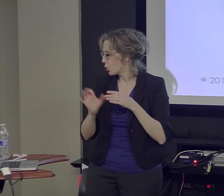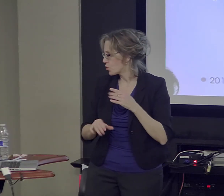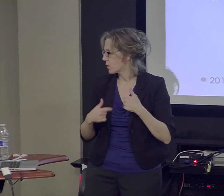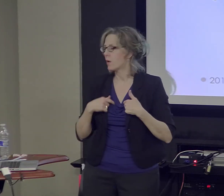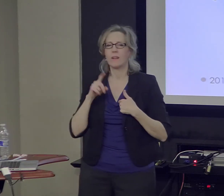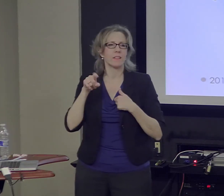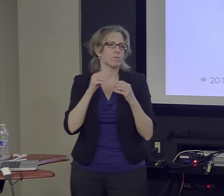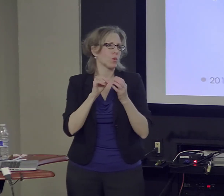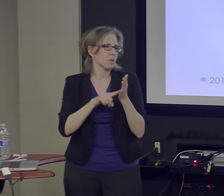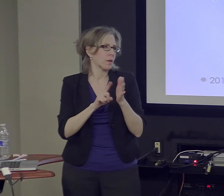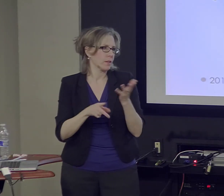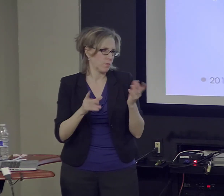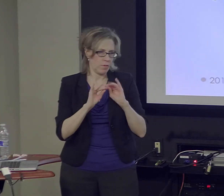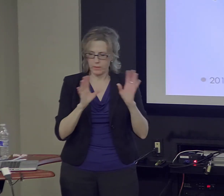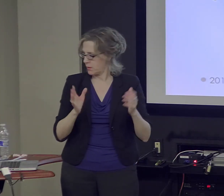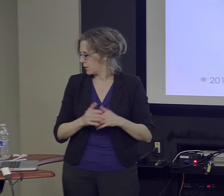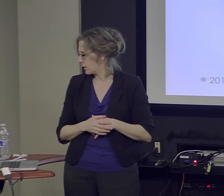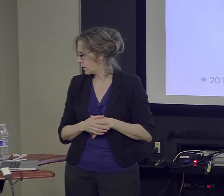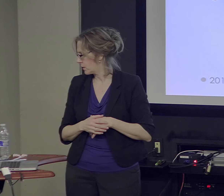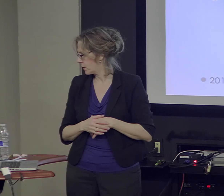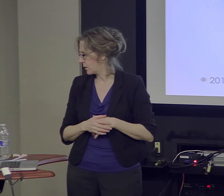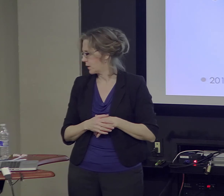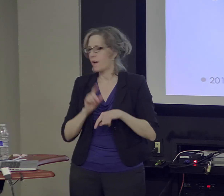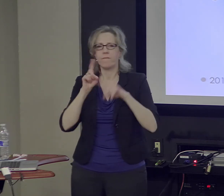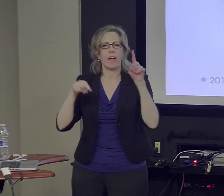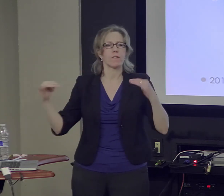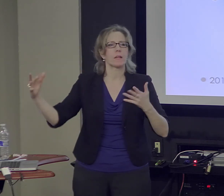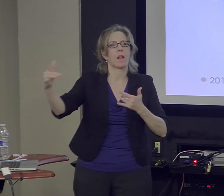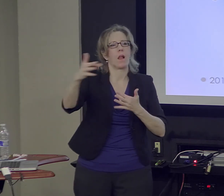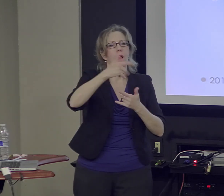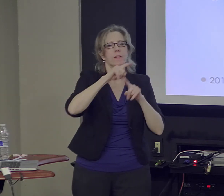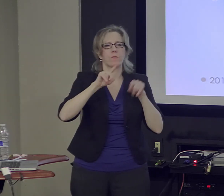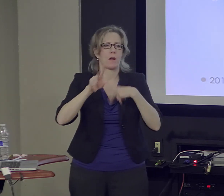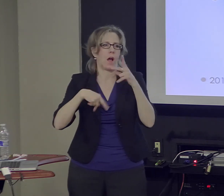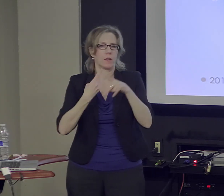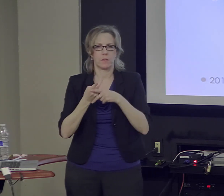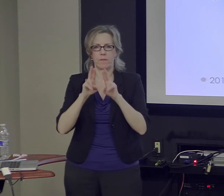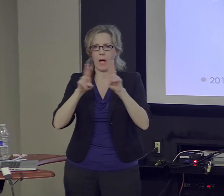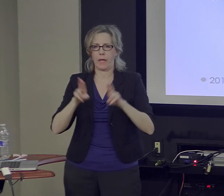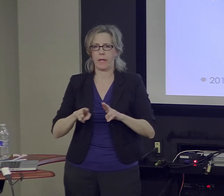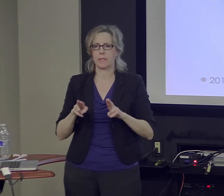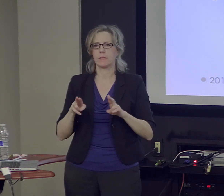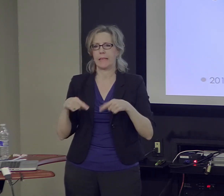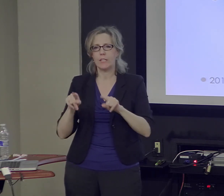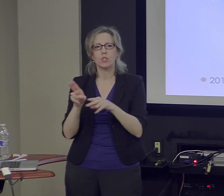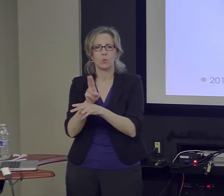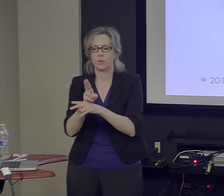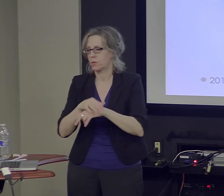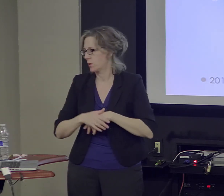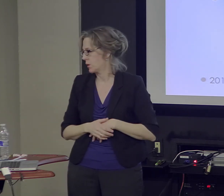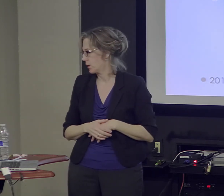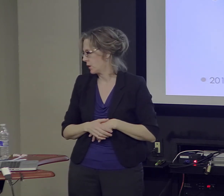We can conclude that we need more research, that's obvious. We need more varied samples,